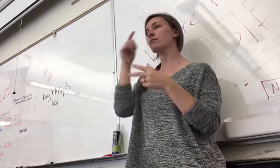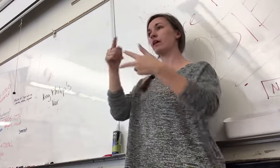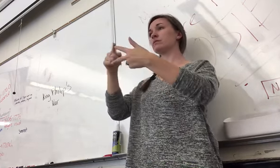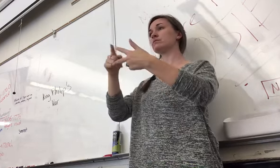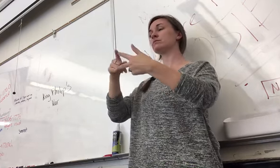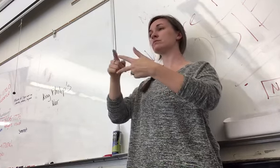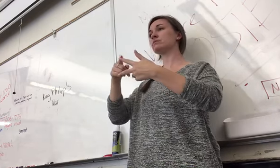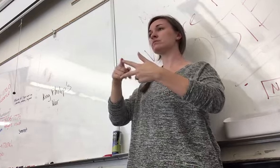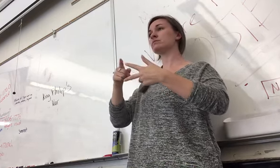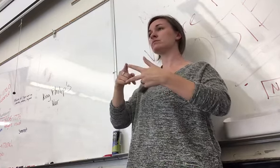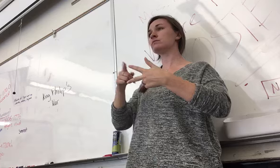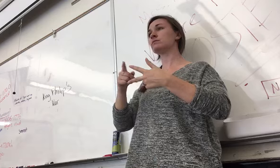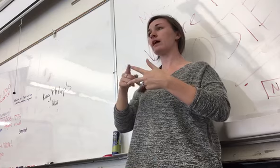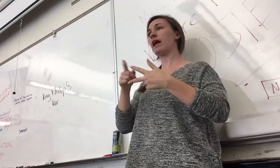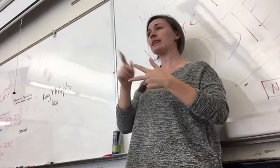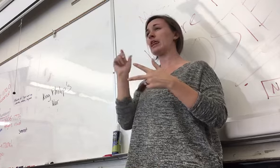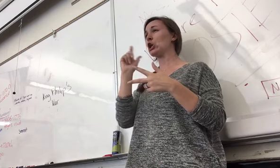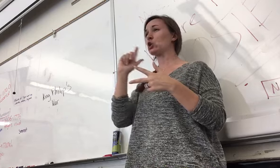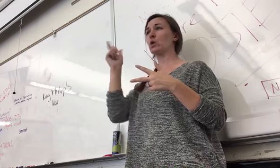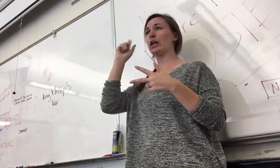system.